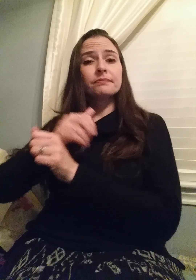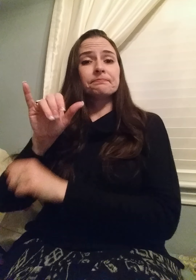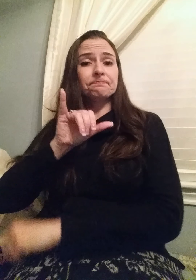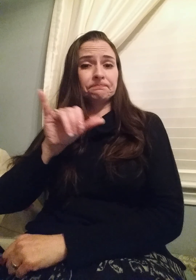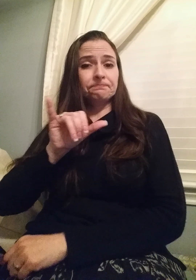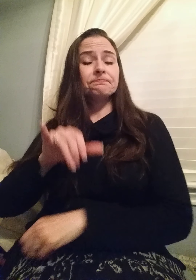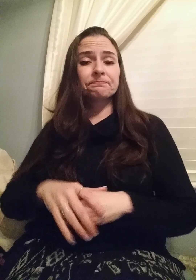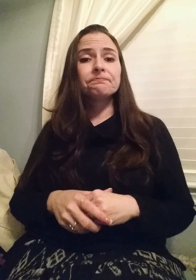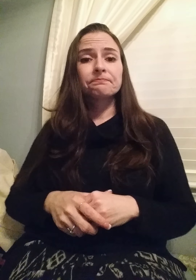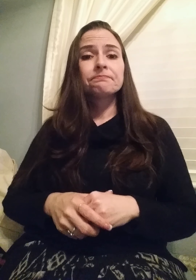situation.